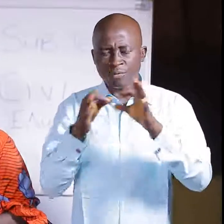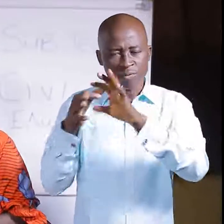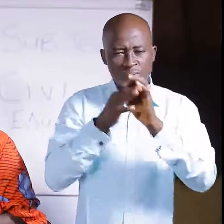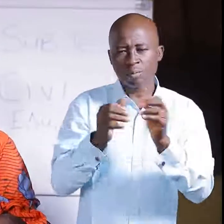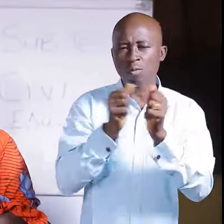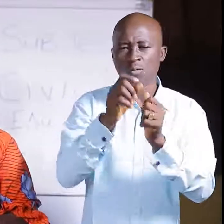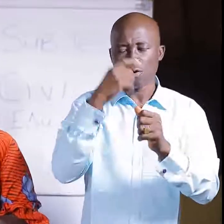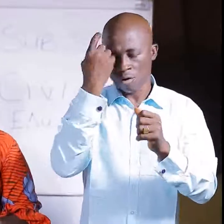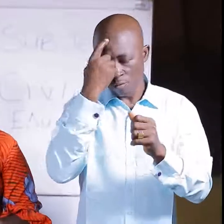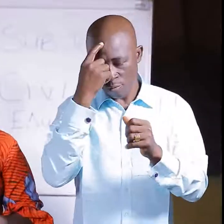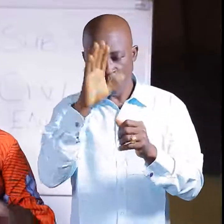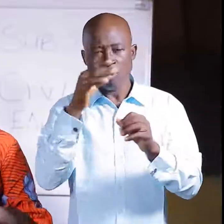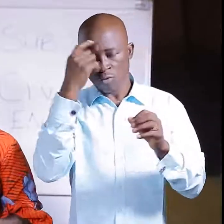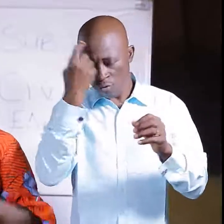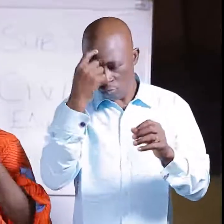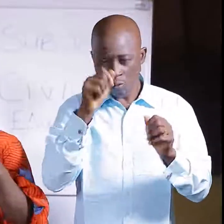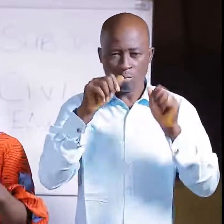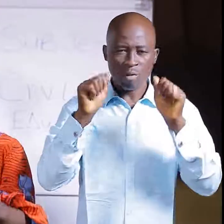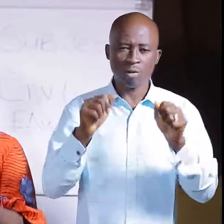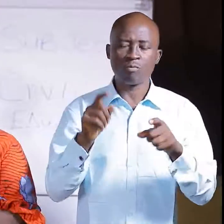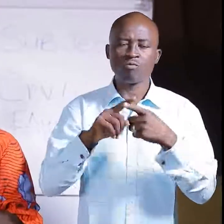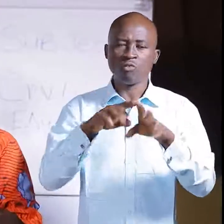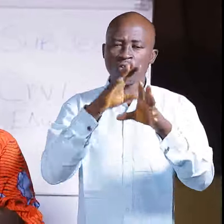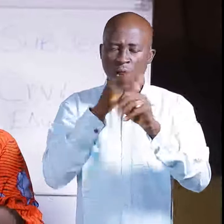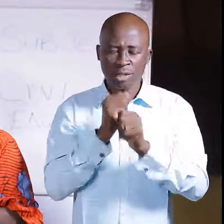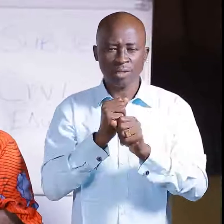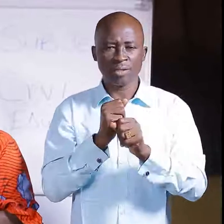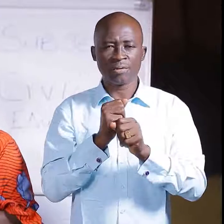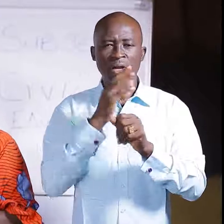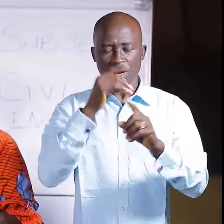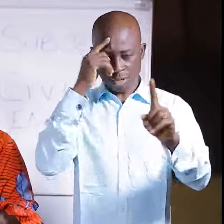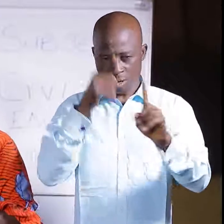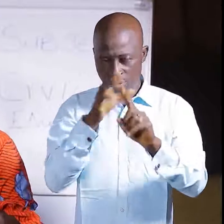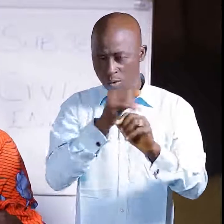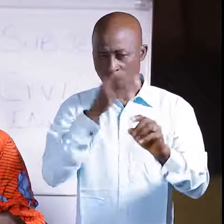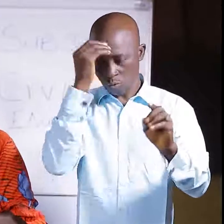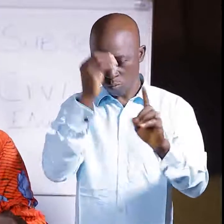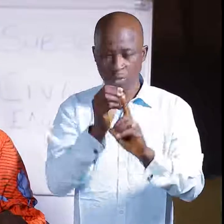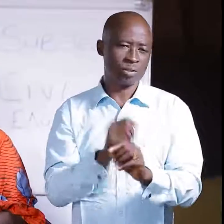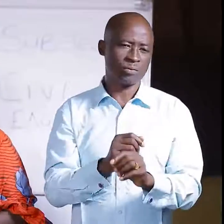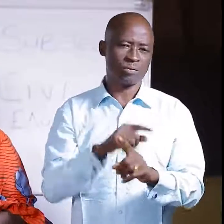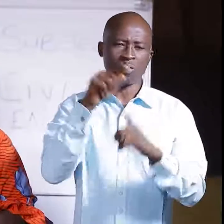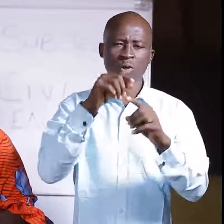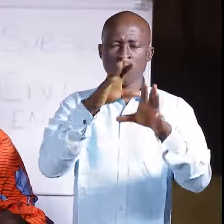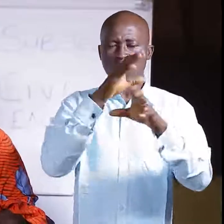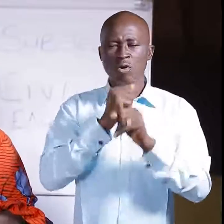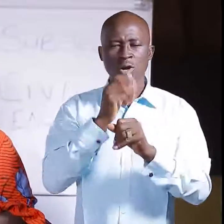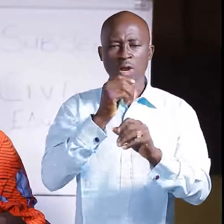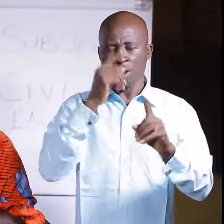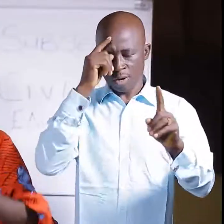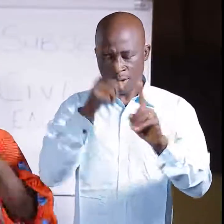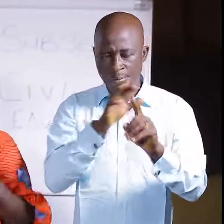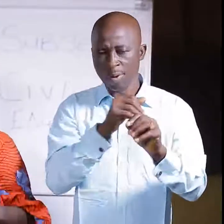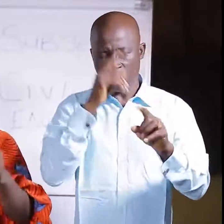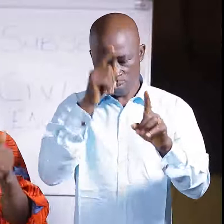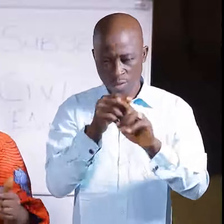cooperate with your government will be able to achieve her aims and objectives. And when it achieves our aim and